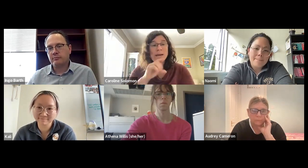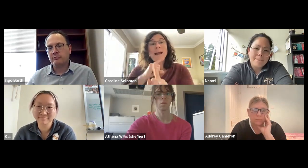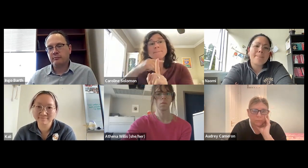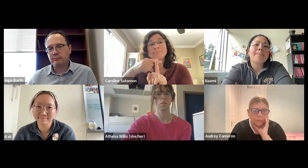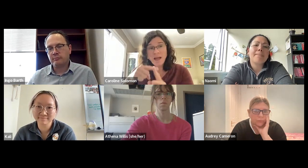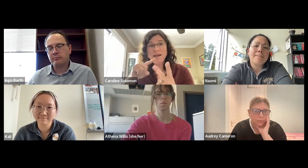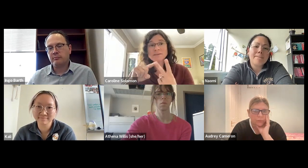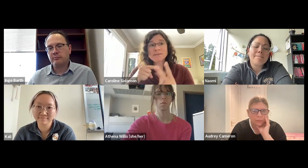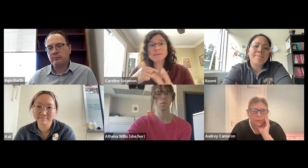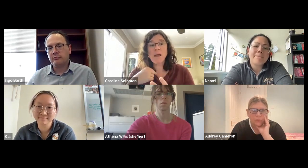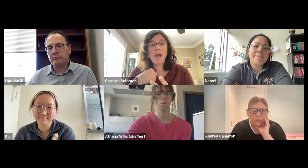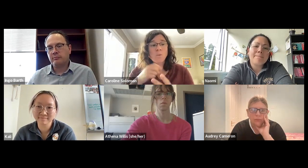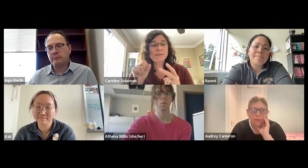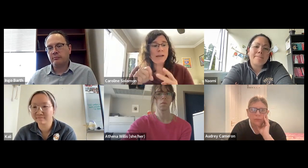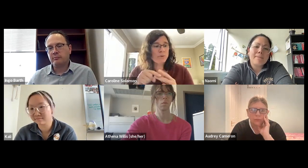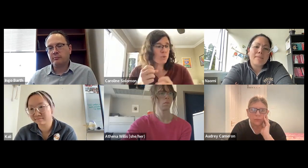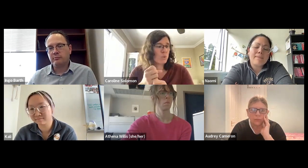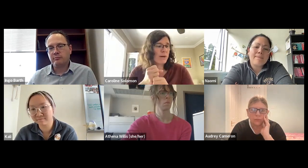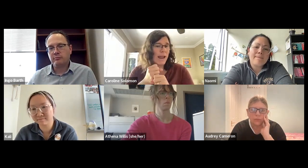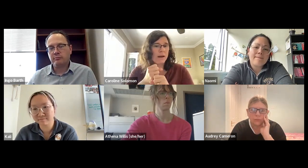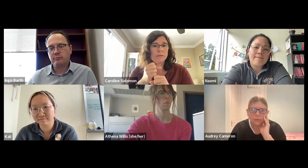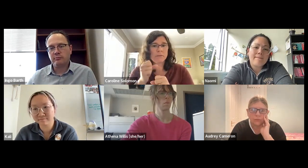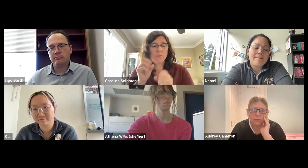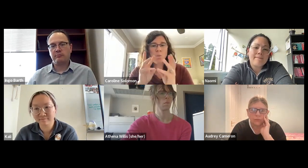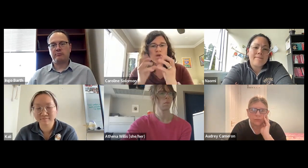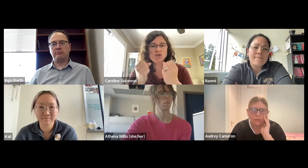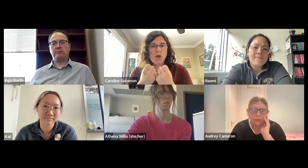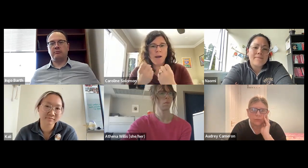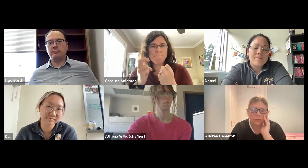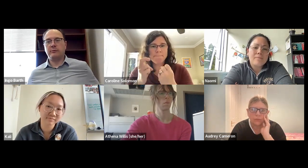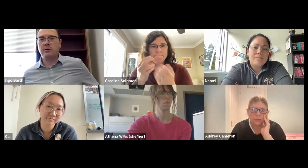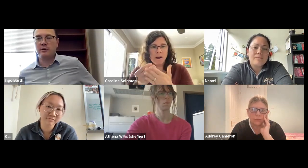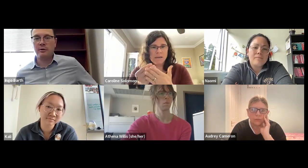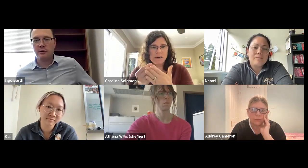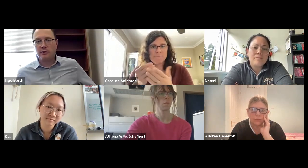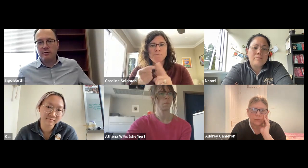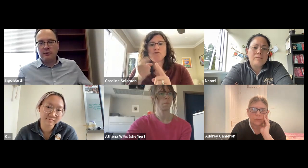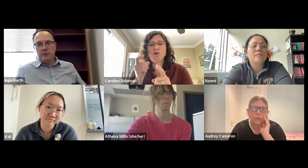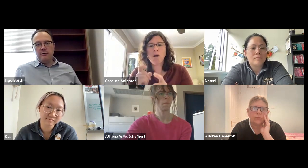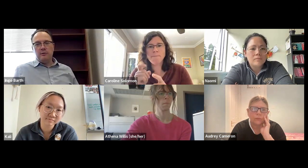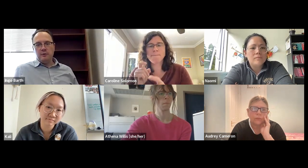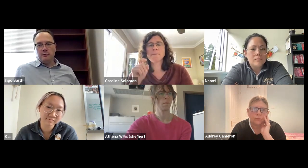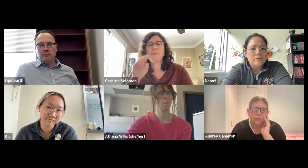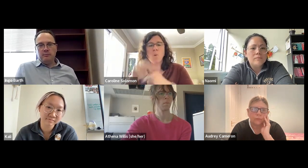from the University of Washington. And then I was also able to receive a workshop money